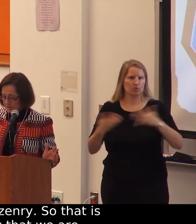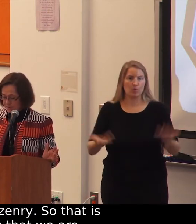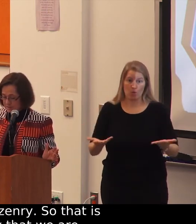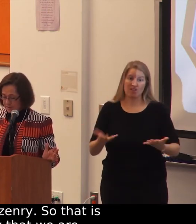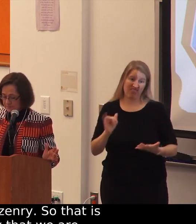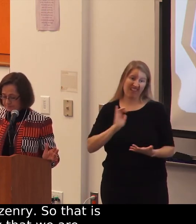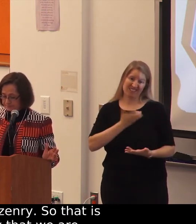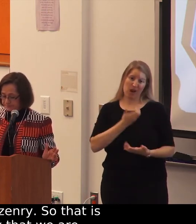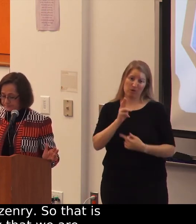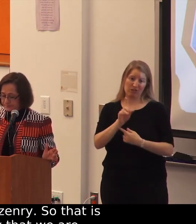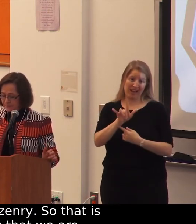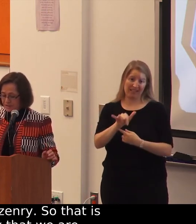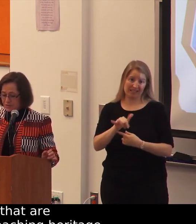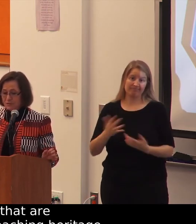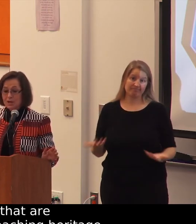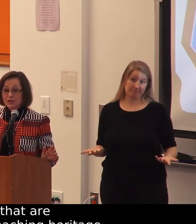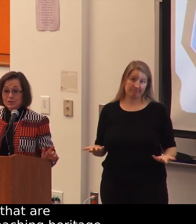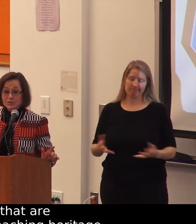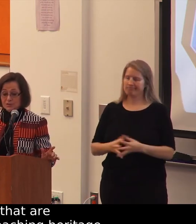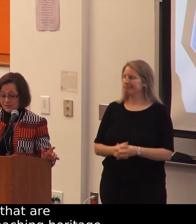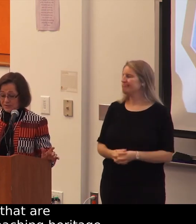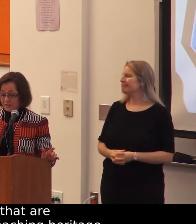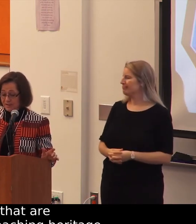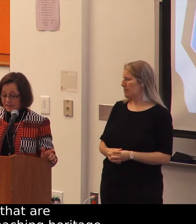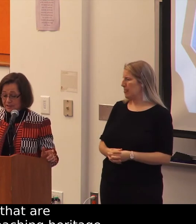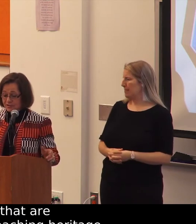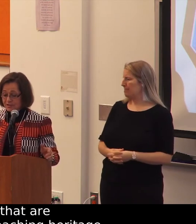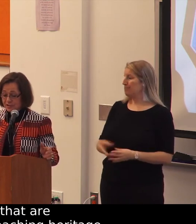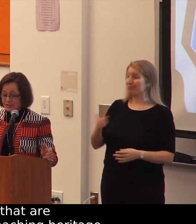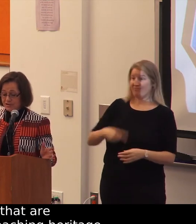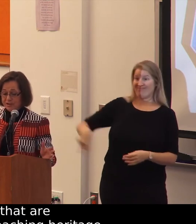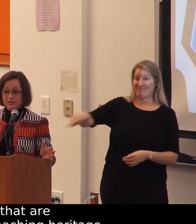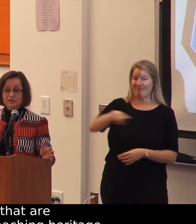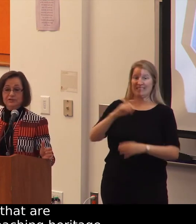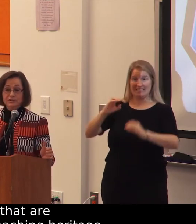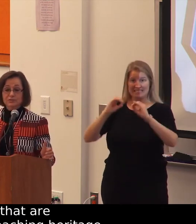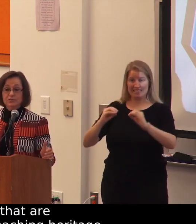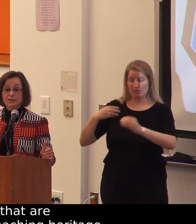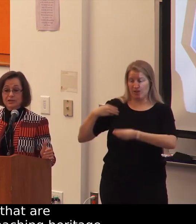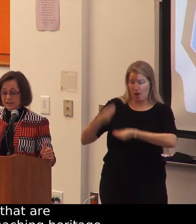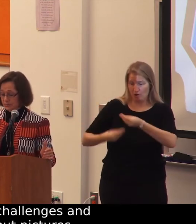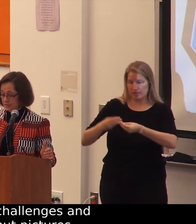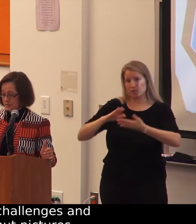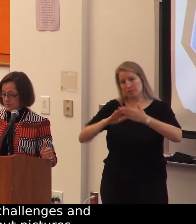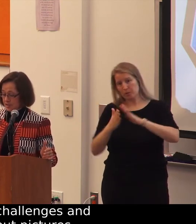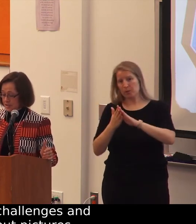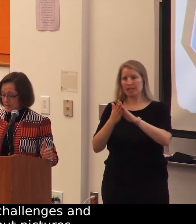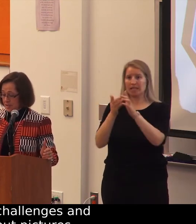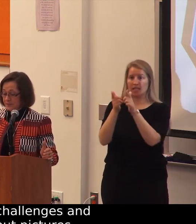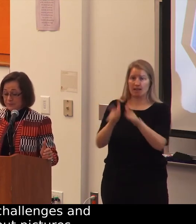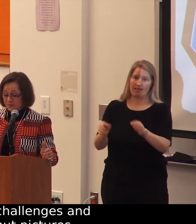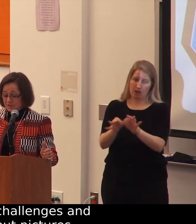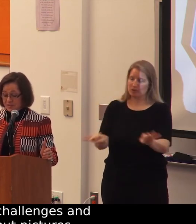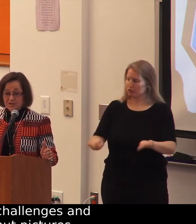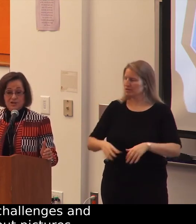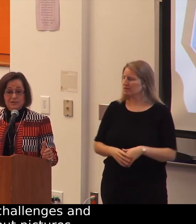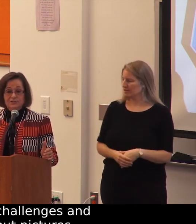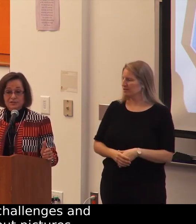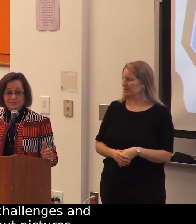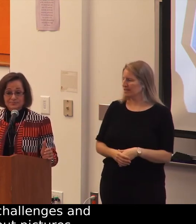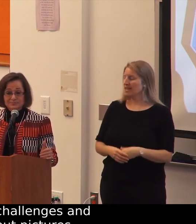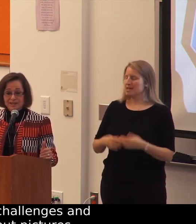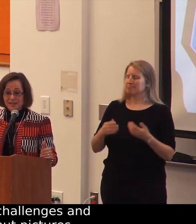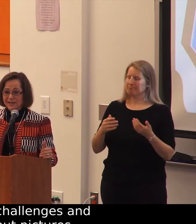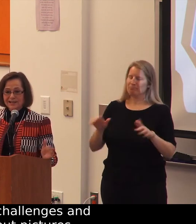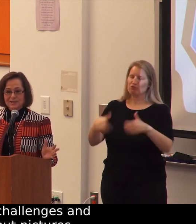that we're in today. So those of us that are engaged in teaching heritage and community languages face many